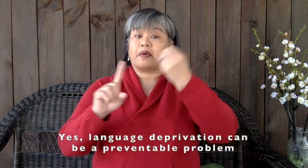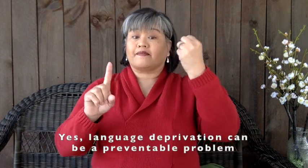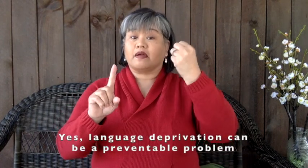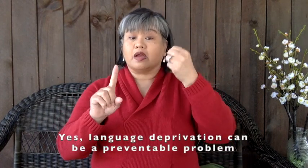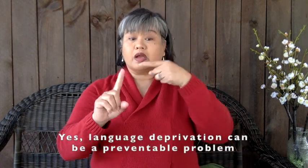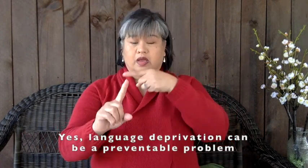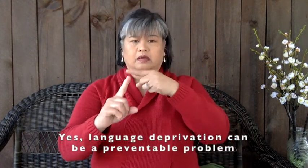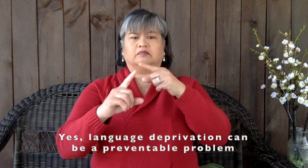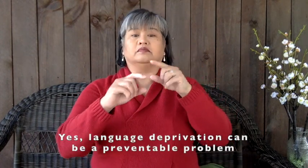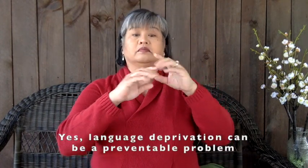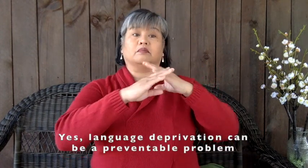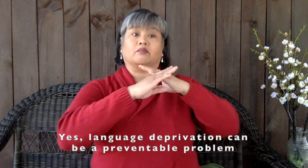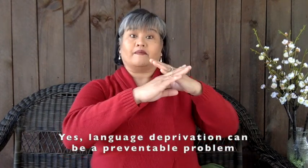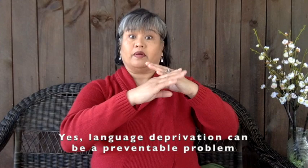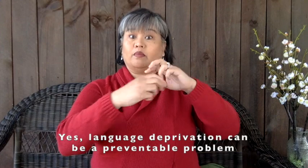deprivation can be a preventable problem